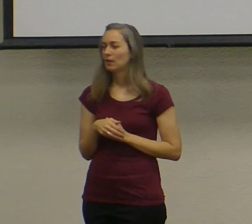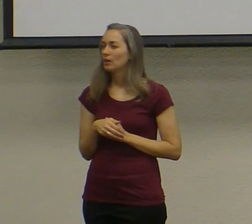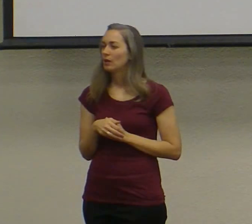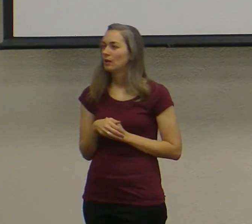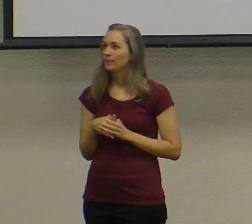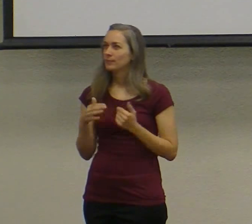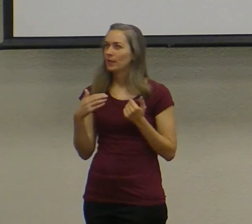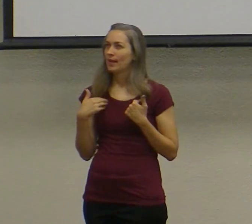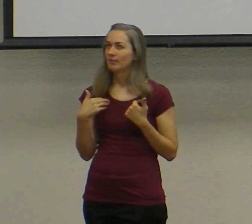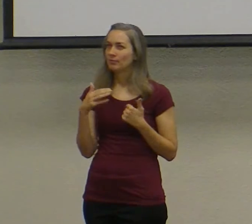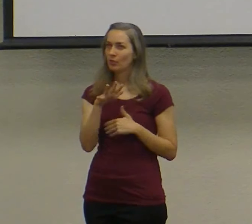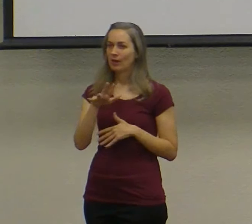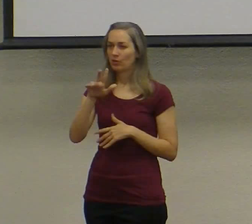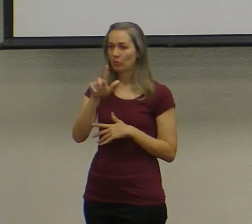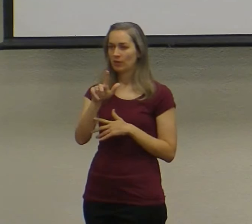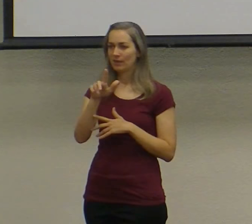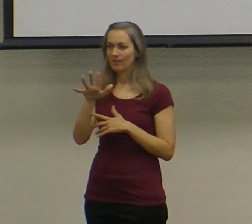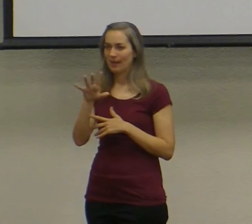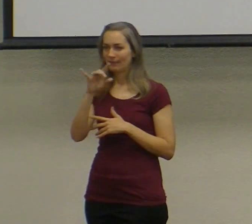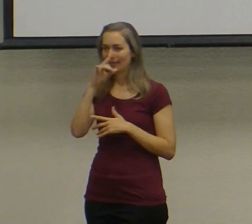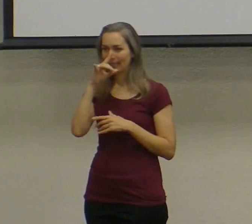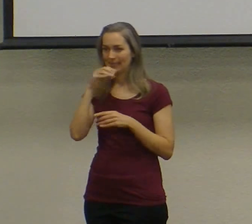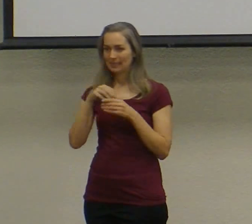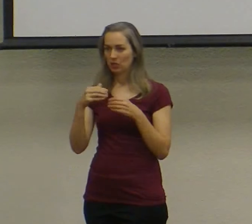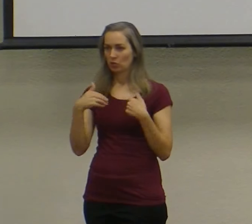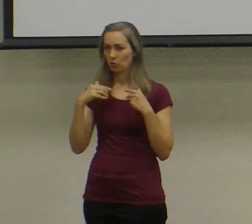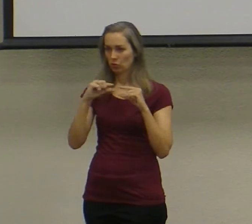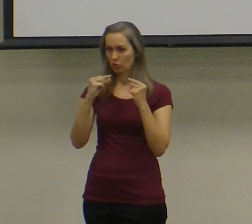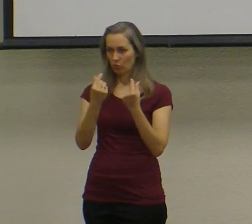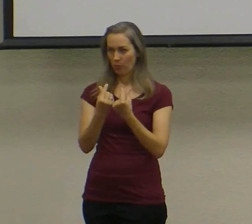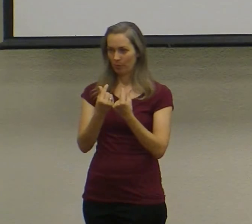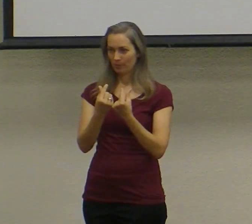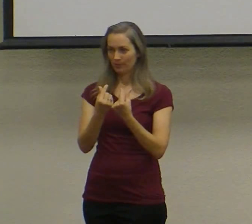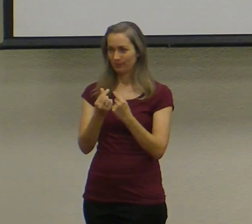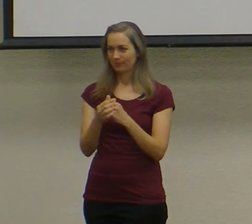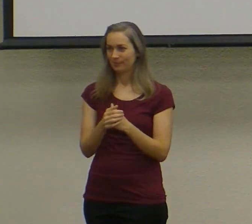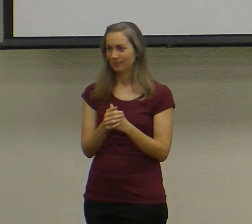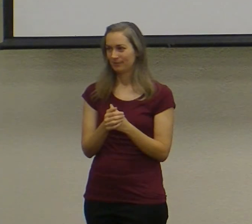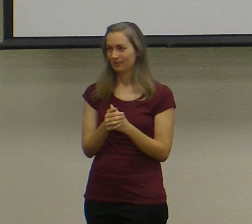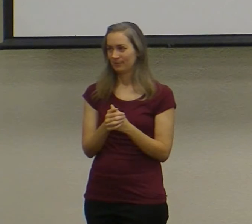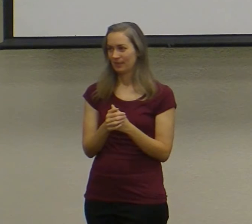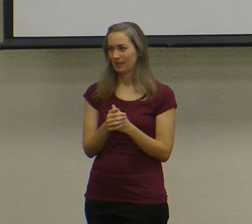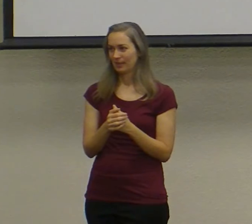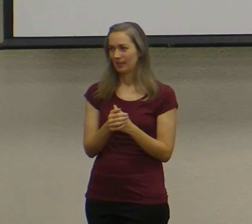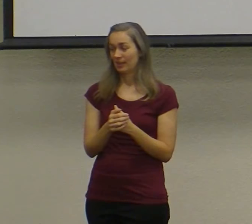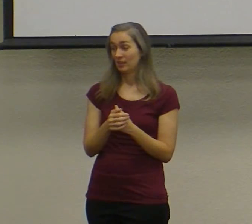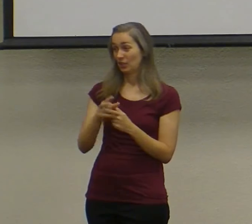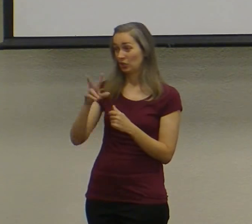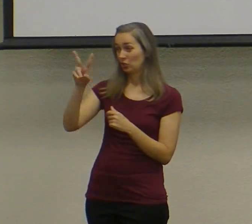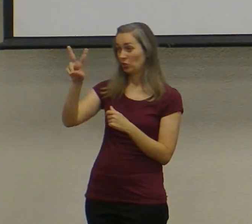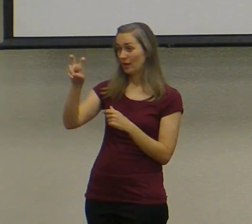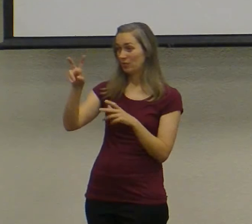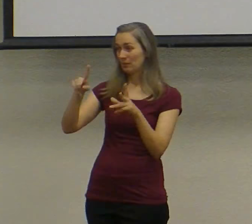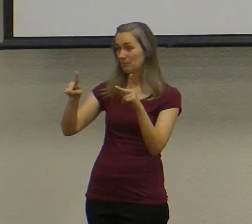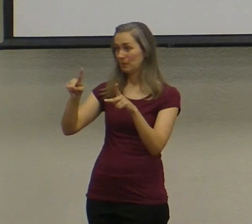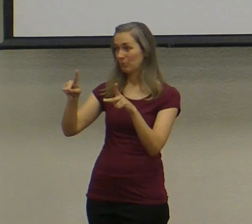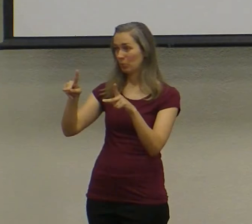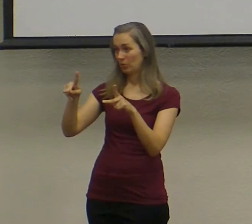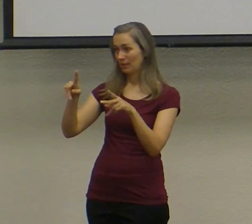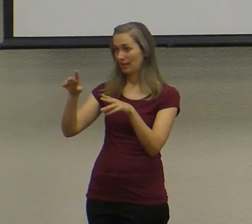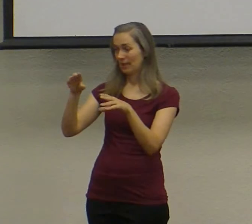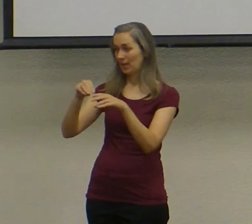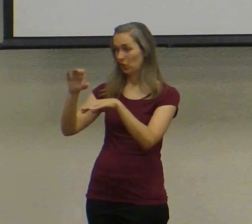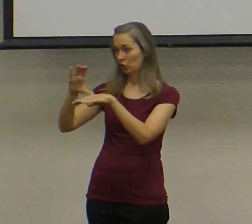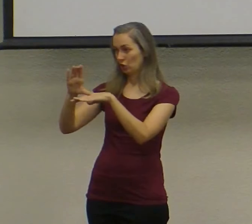There's about 25 kids in the youth group. 70 of that 200 are under 18, and 25 in the youth. So that tells